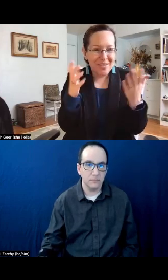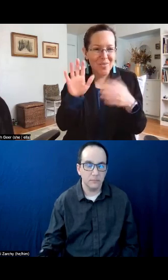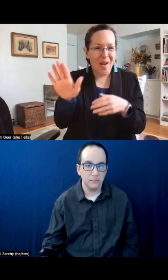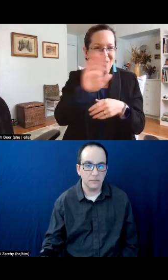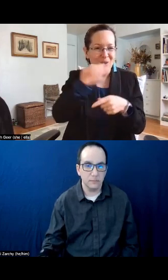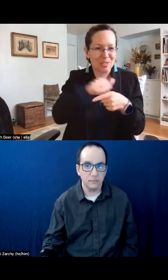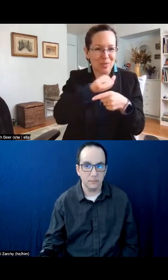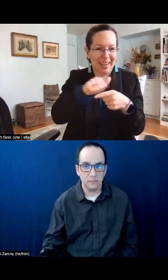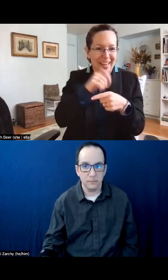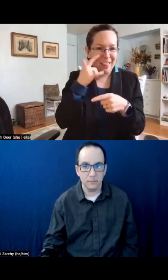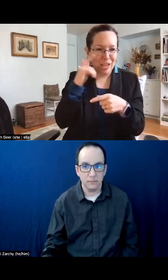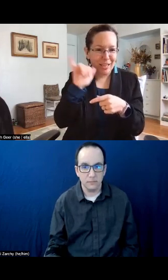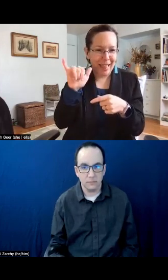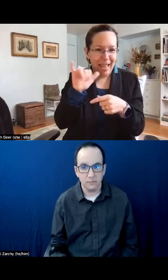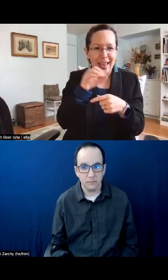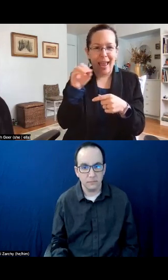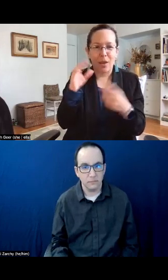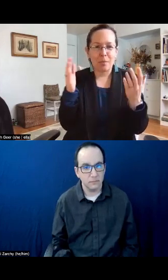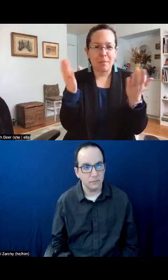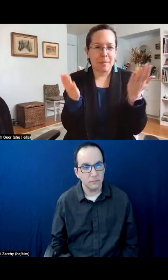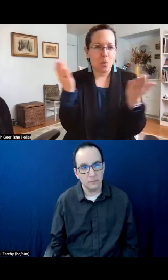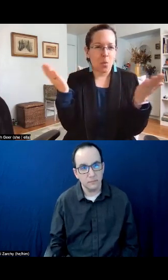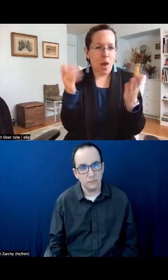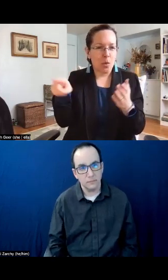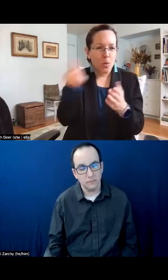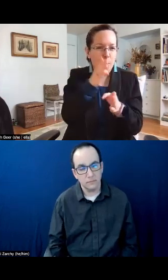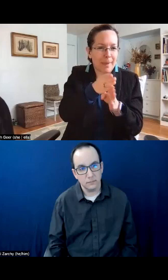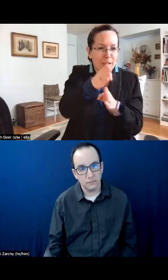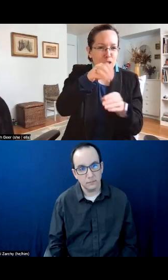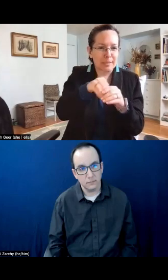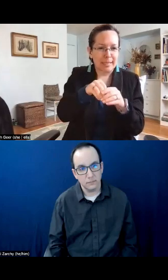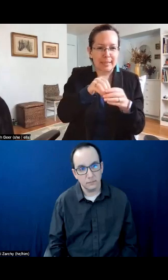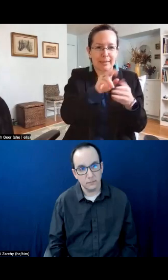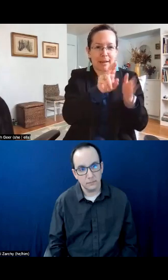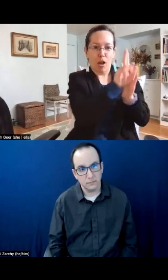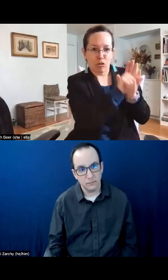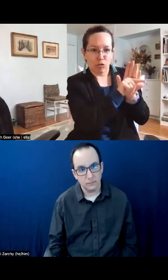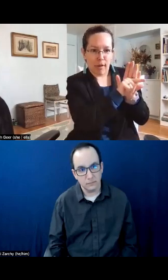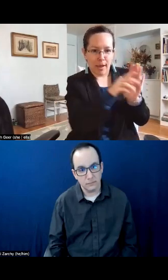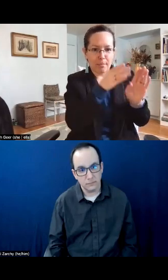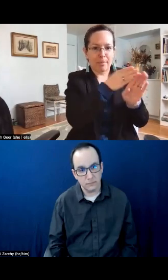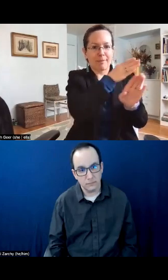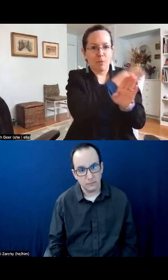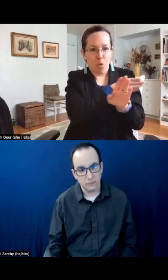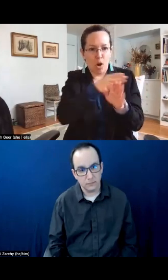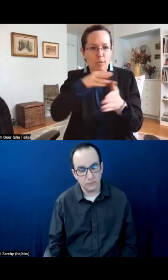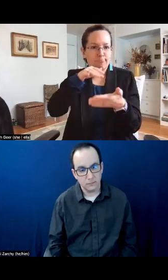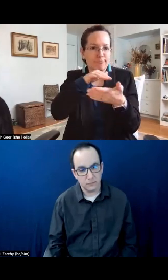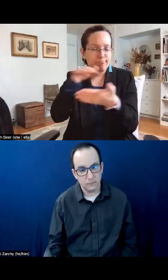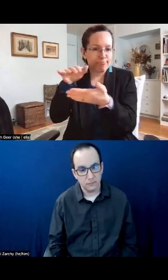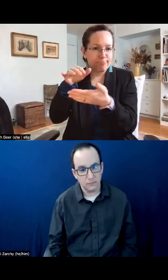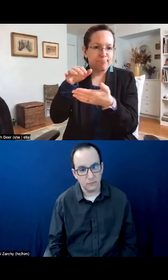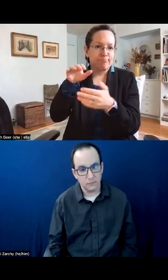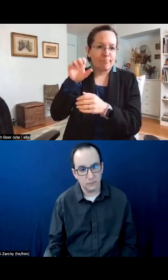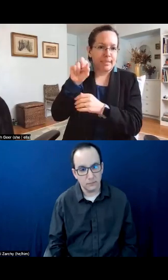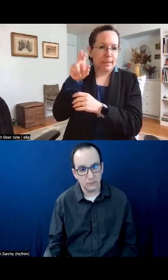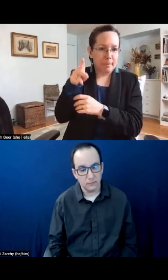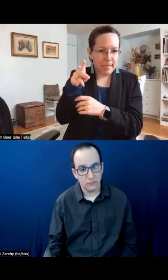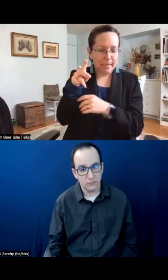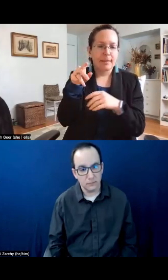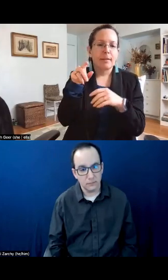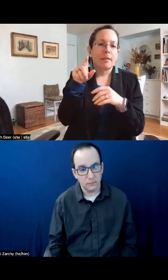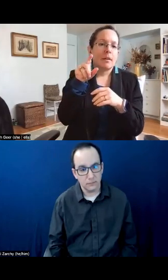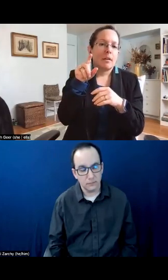And depending on exactly what your training has looked like and what it's prepared you to do, depending on your